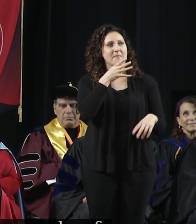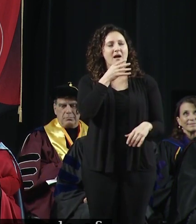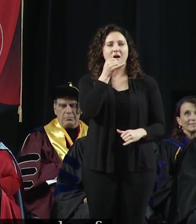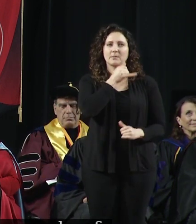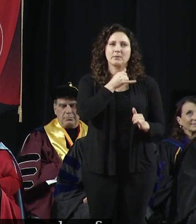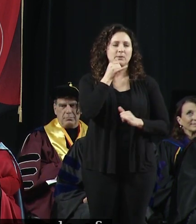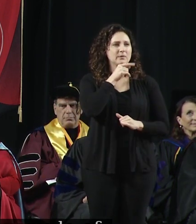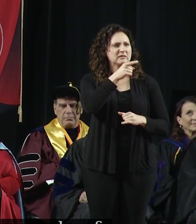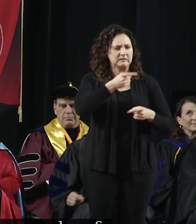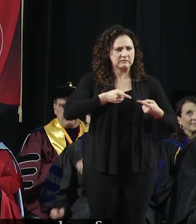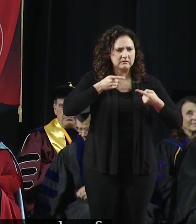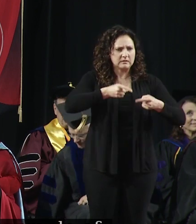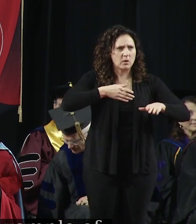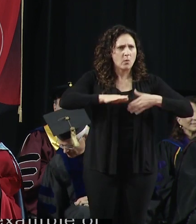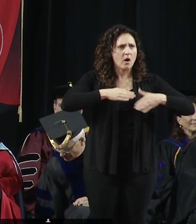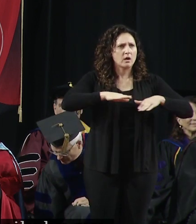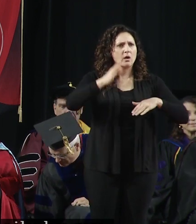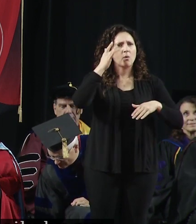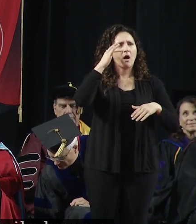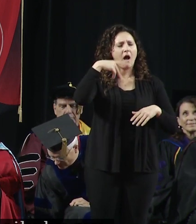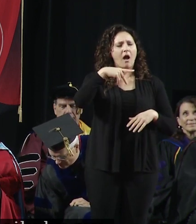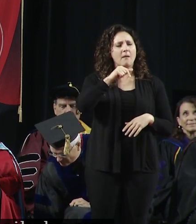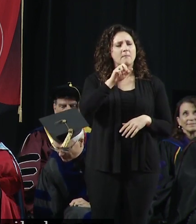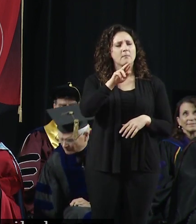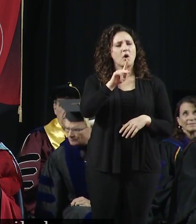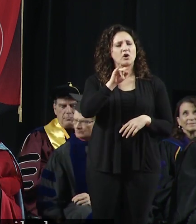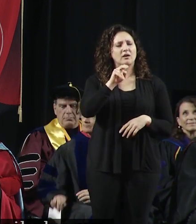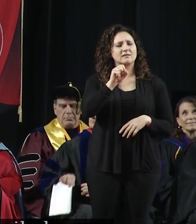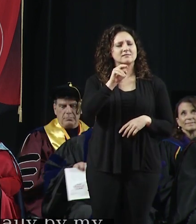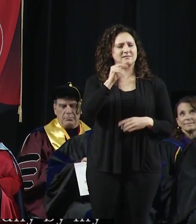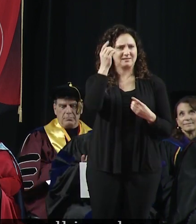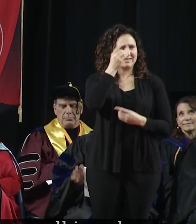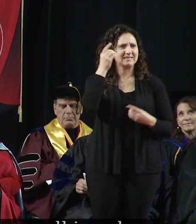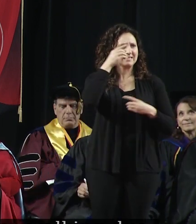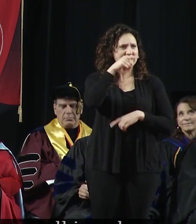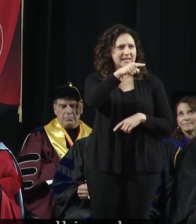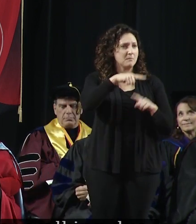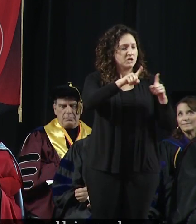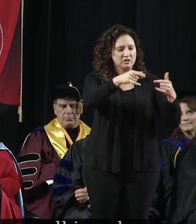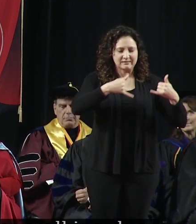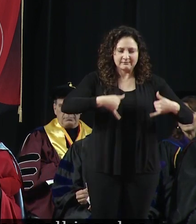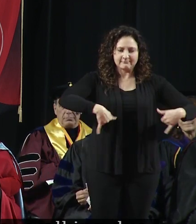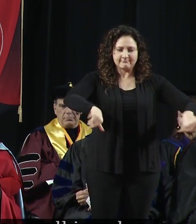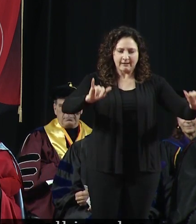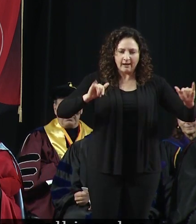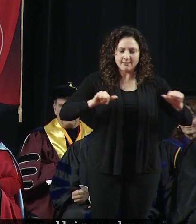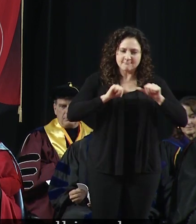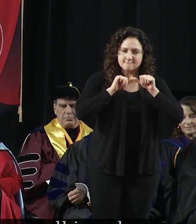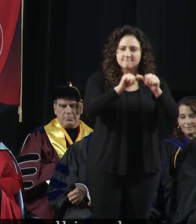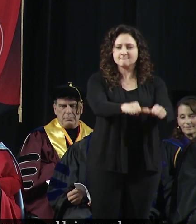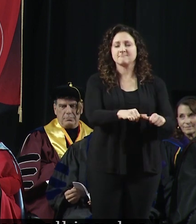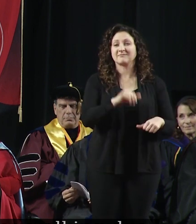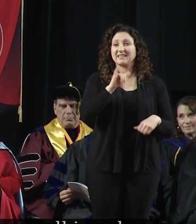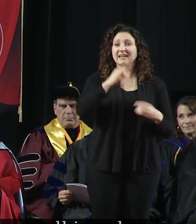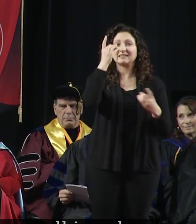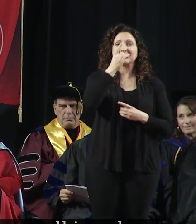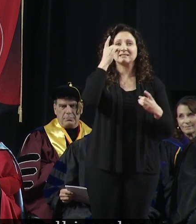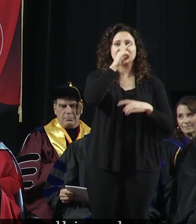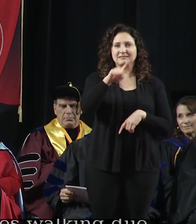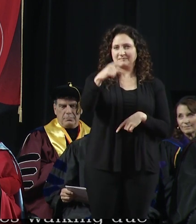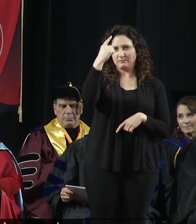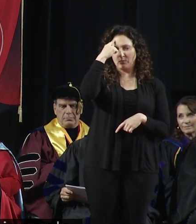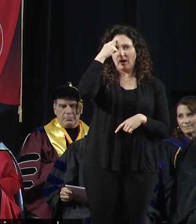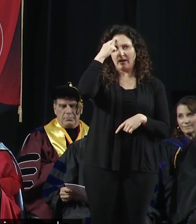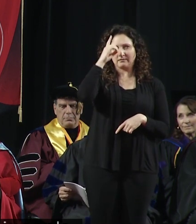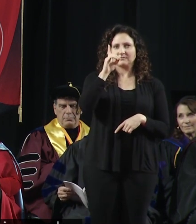has troubles walking due to the effects of Parkinson's disease, to keep on moving. Parkinson's disease is a progressive